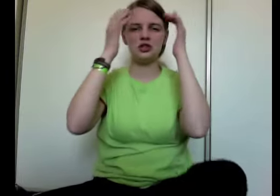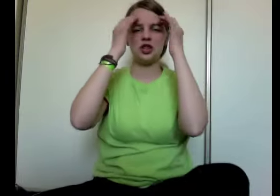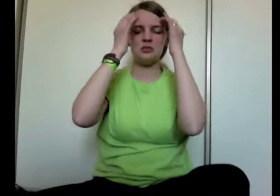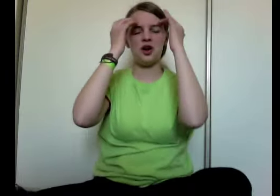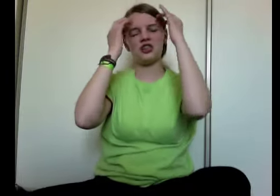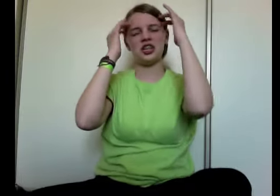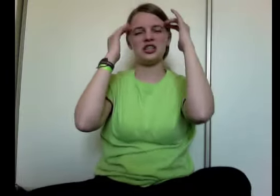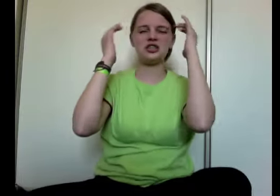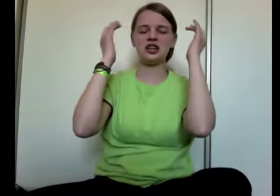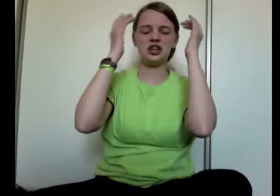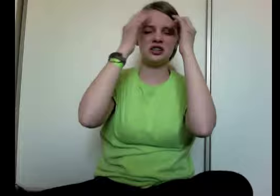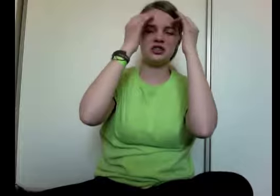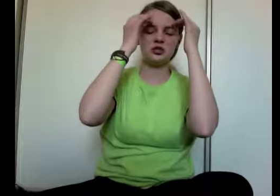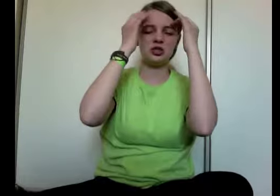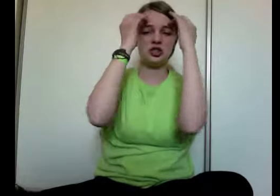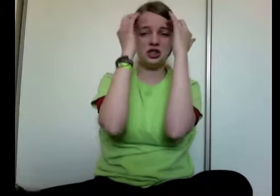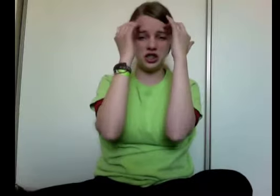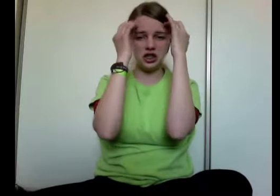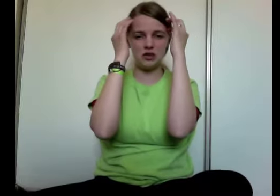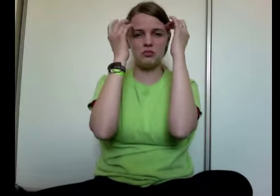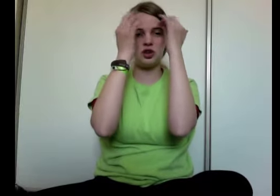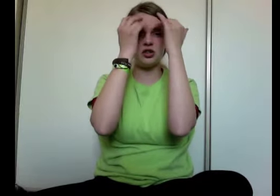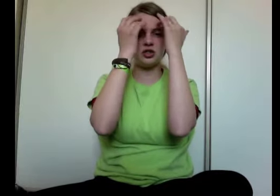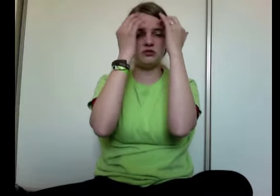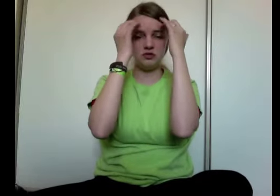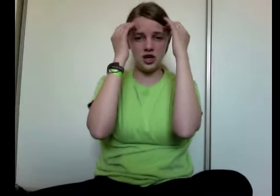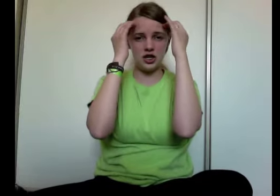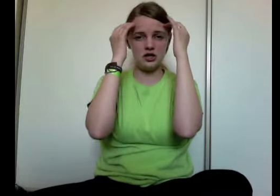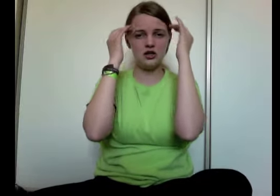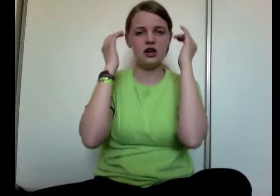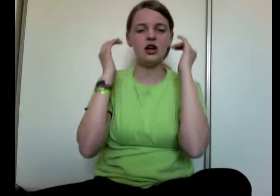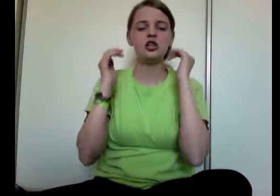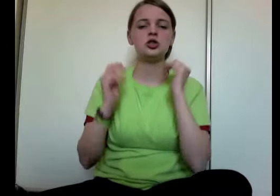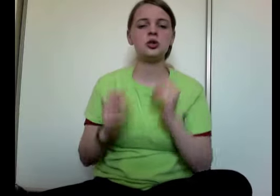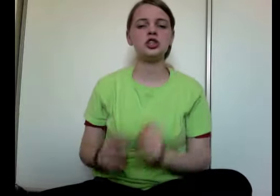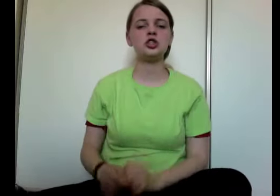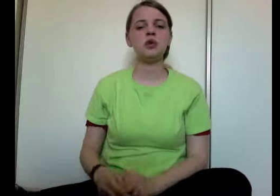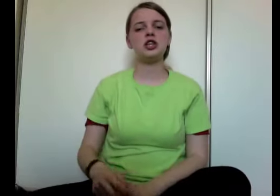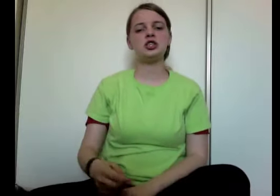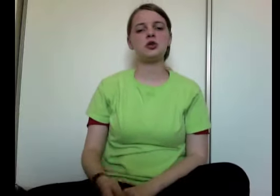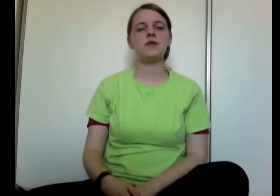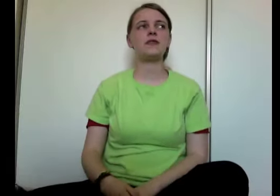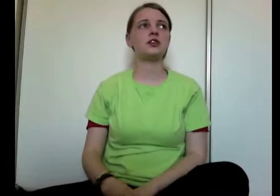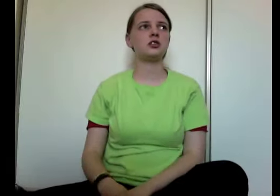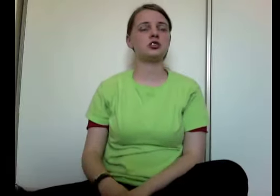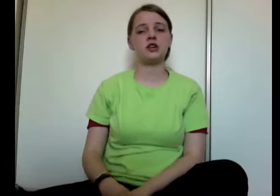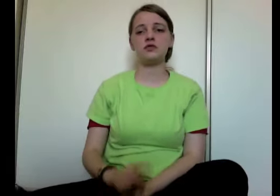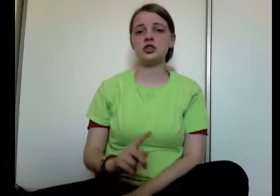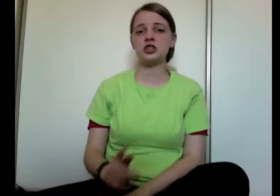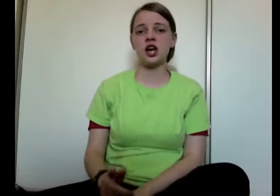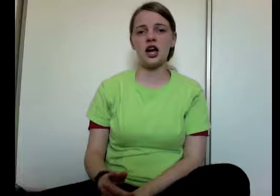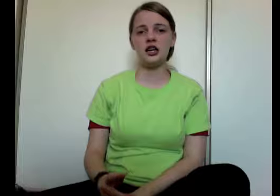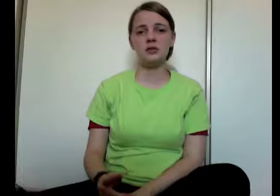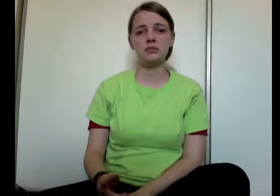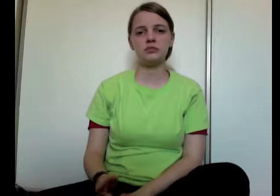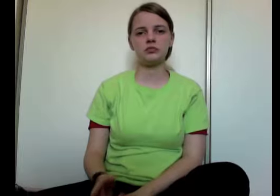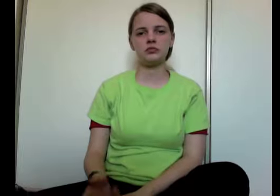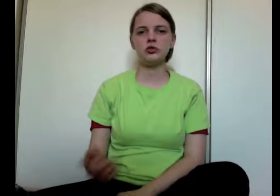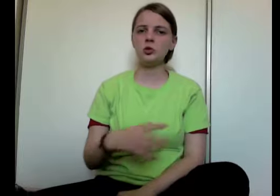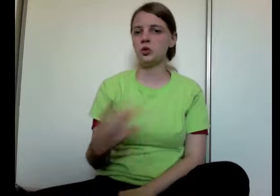to process things. So this is thinking. Thoughts invade. Choices are made. So the sign for decide or